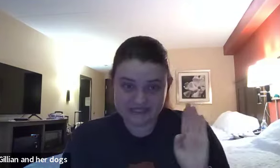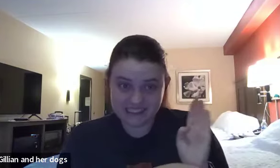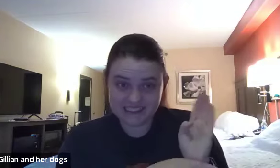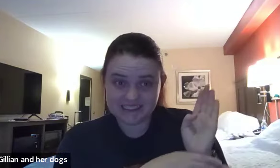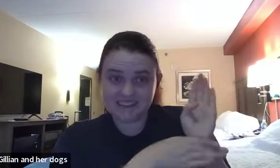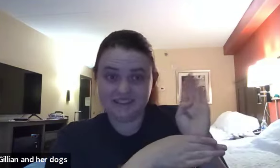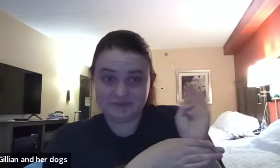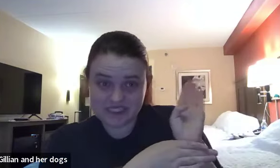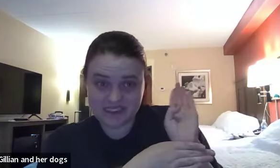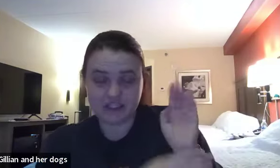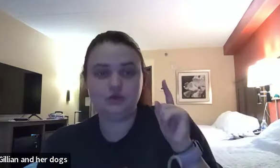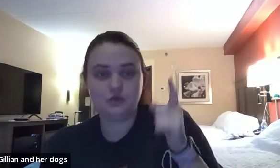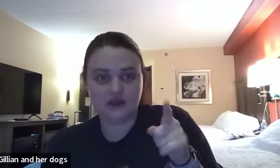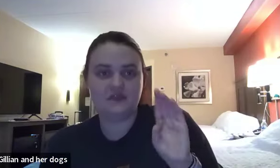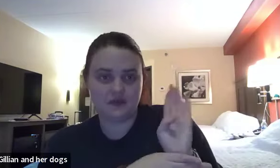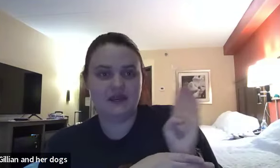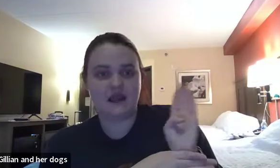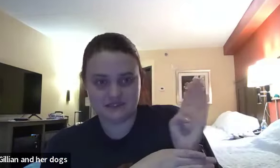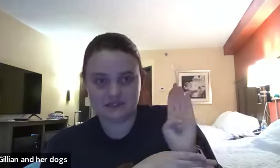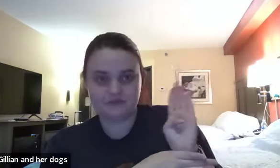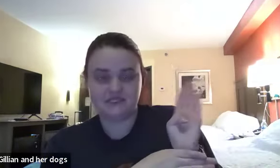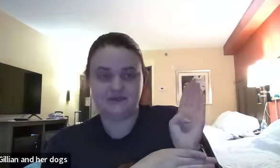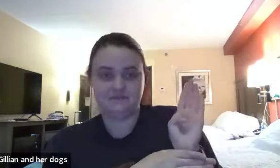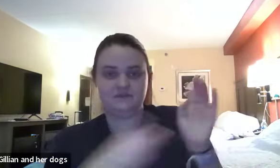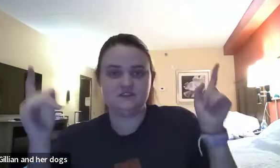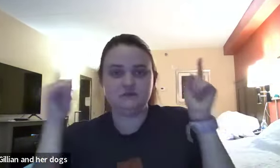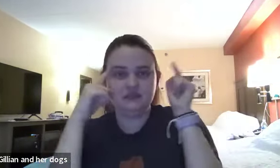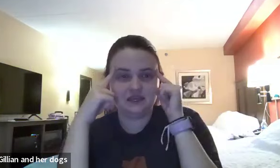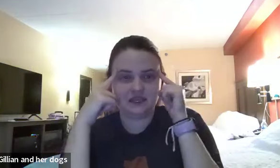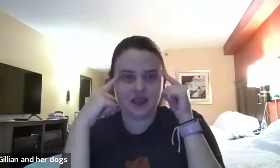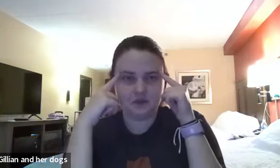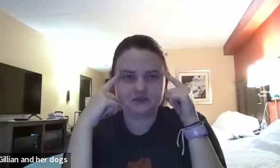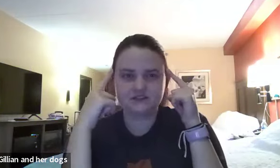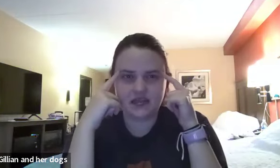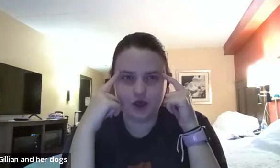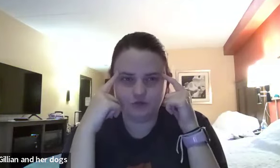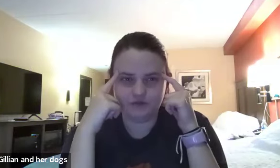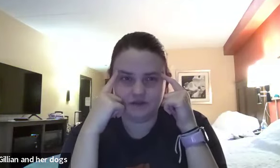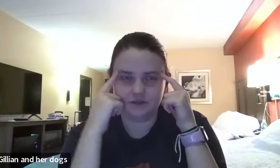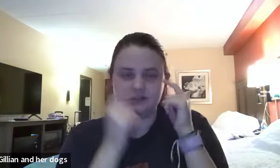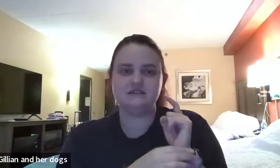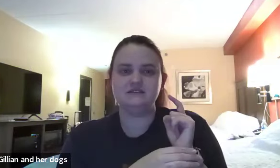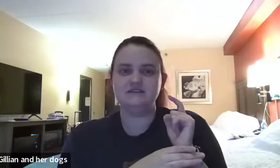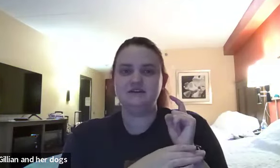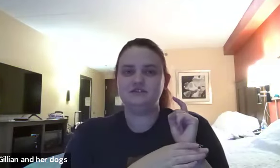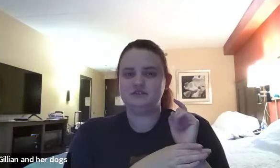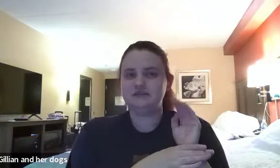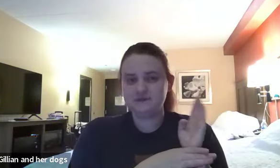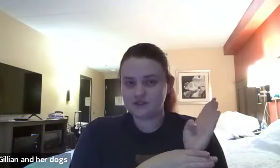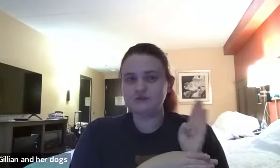Busy? Busy, like you look at them and ask them busy. So again, eyebrows are going to help you right there because there's a big difference between